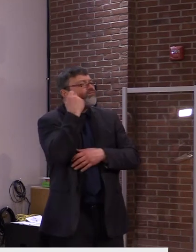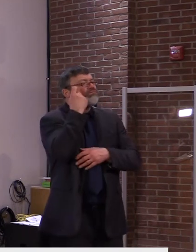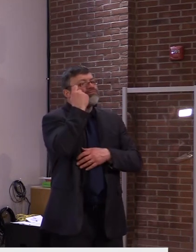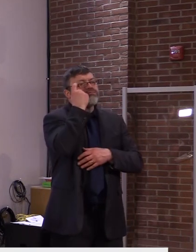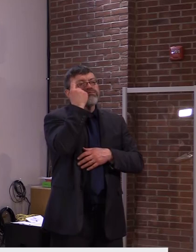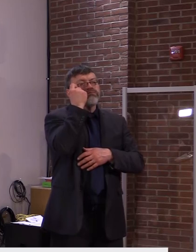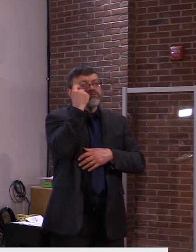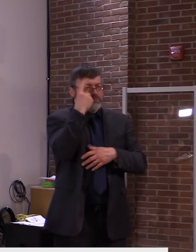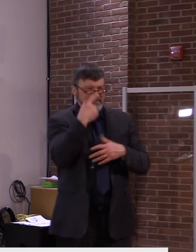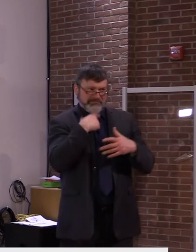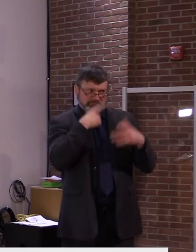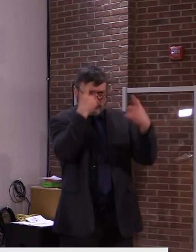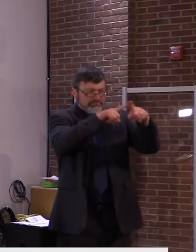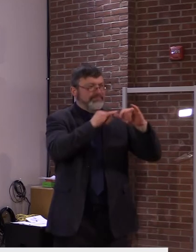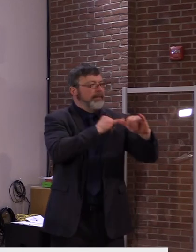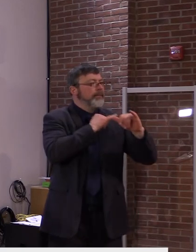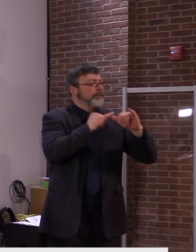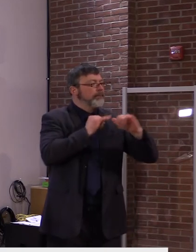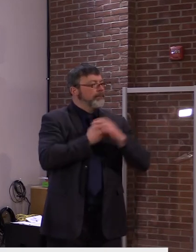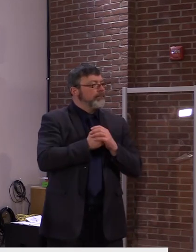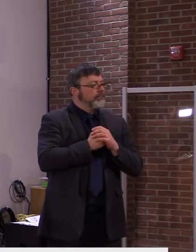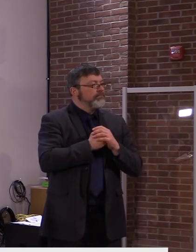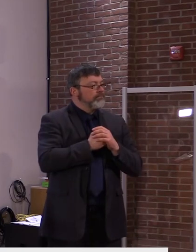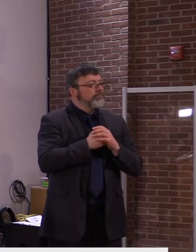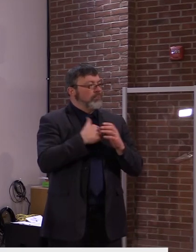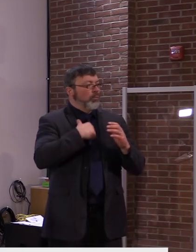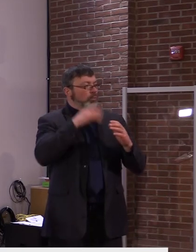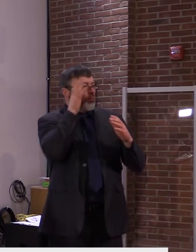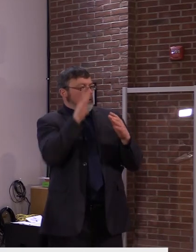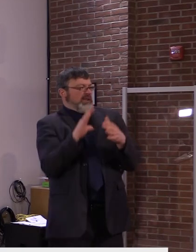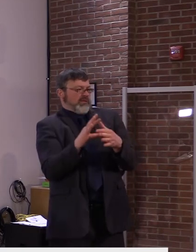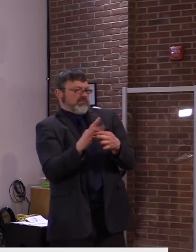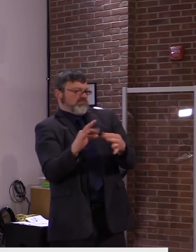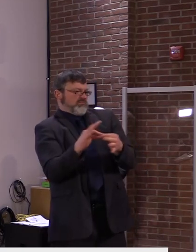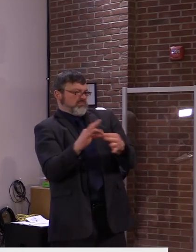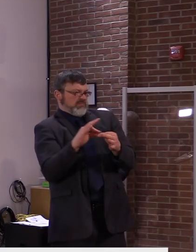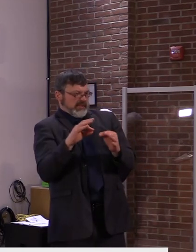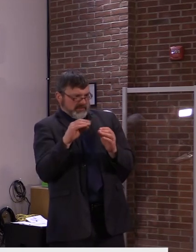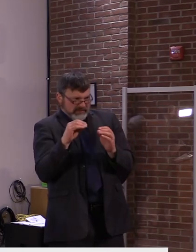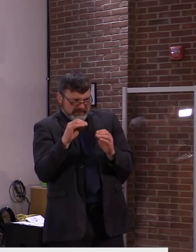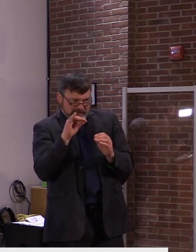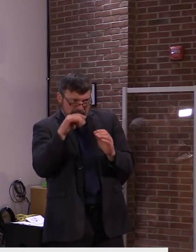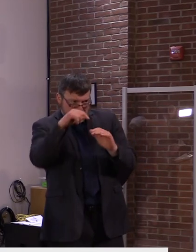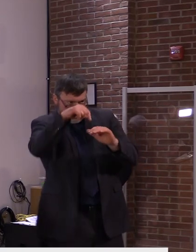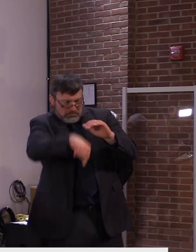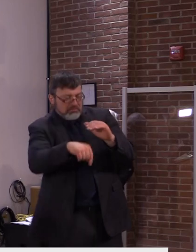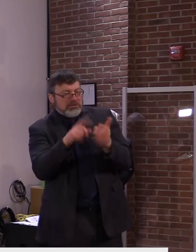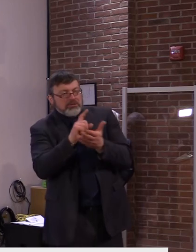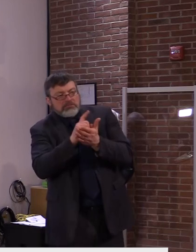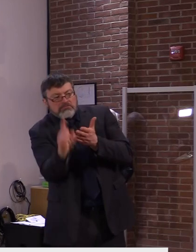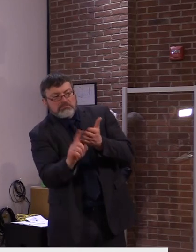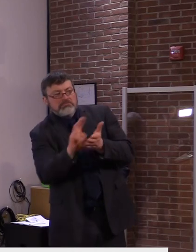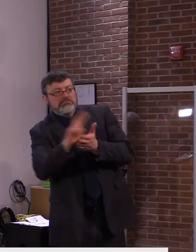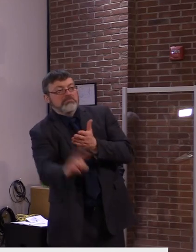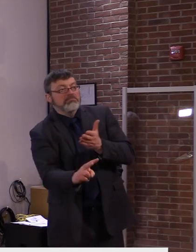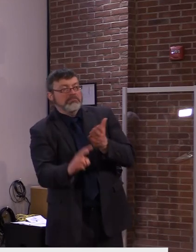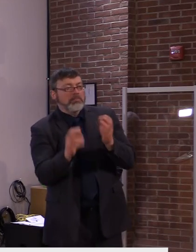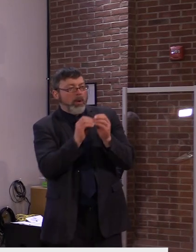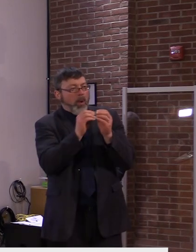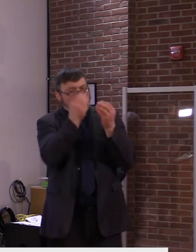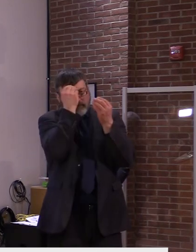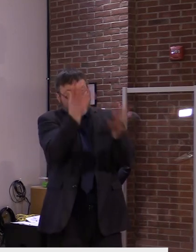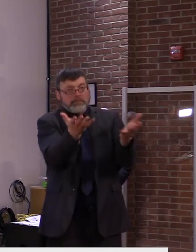Finally, I understand many schools have vacation coming up, some as soon as next week. So I just